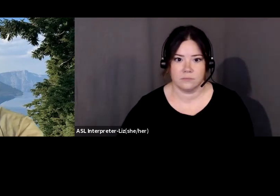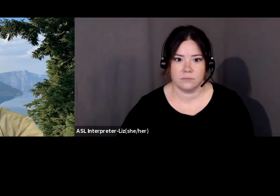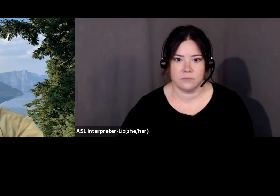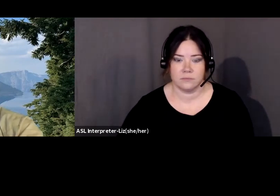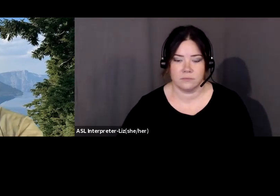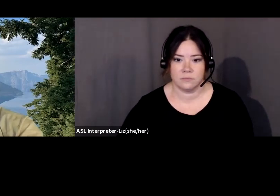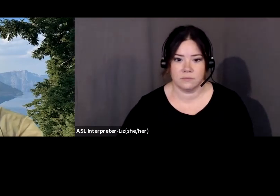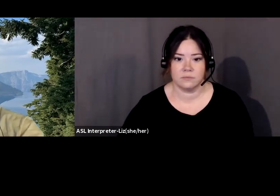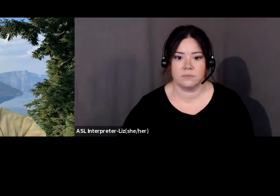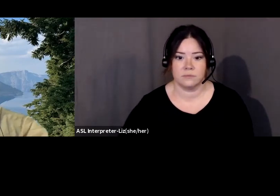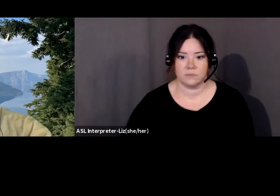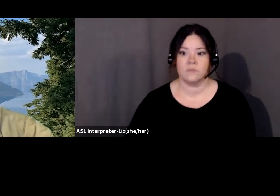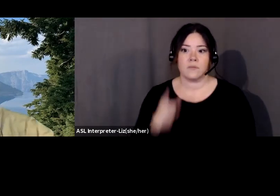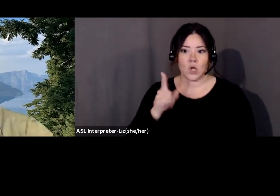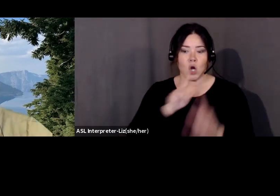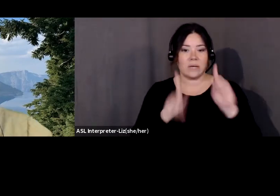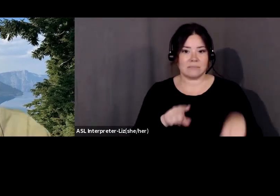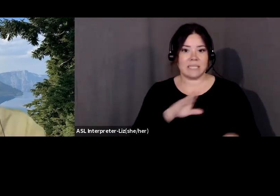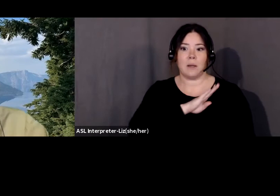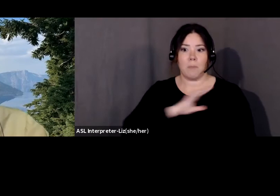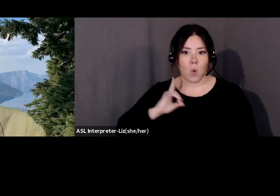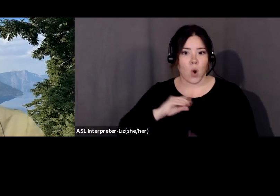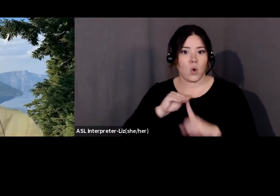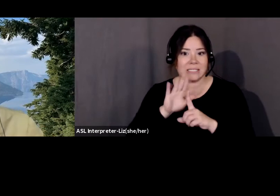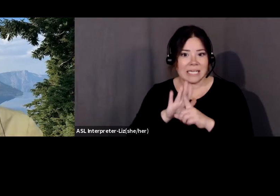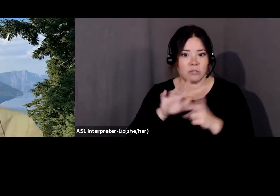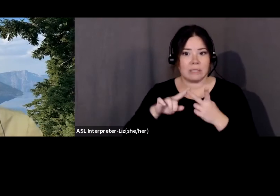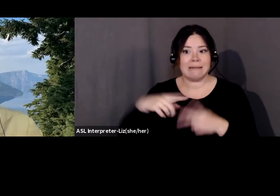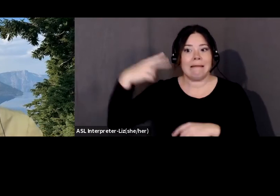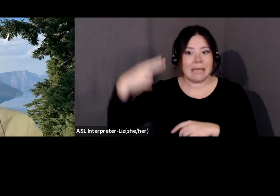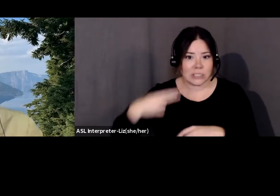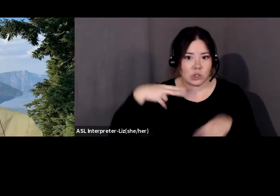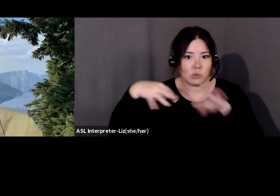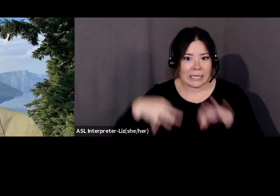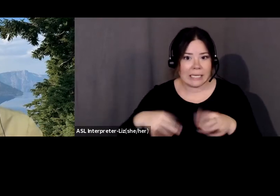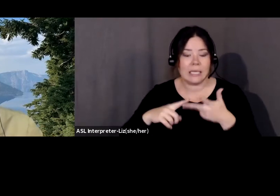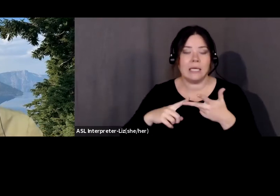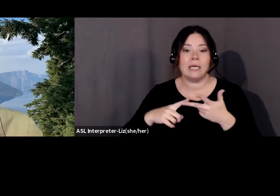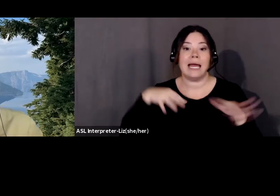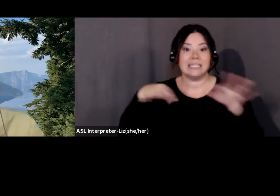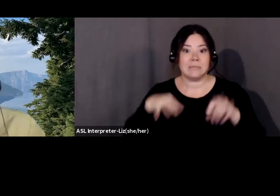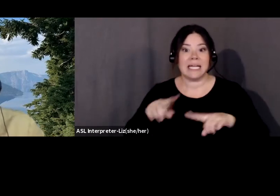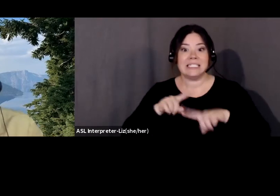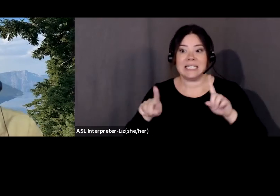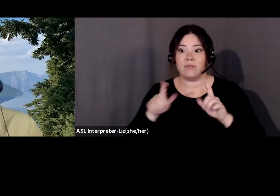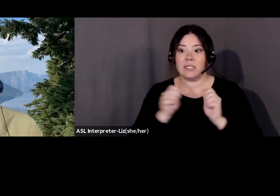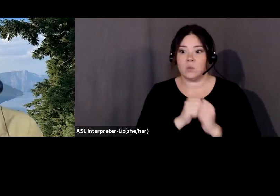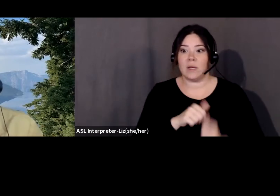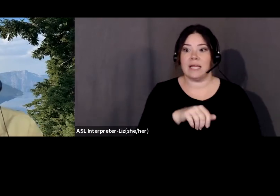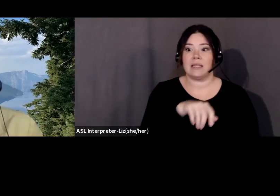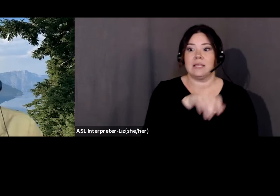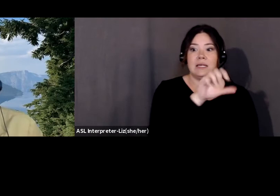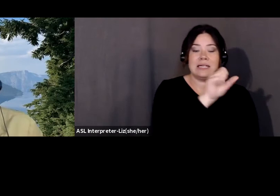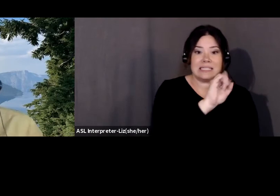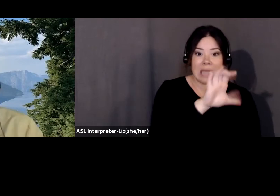So her response is board orientation, history, explain SILC's role versus SIL role. Okay,